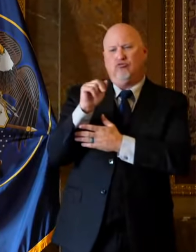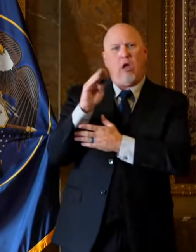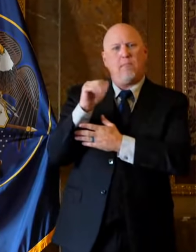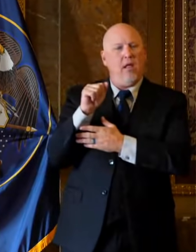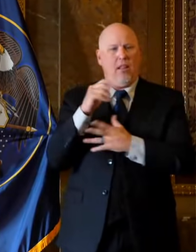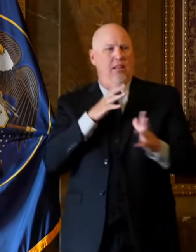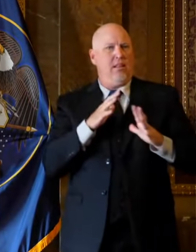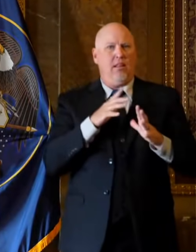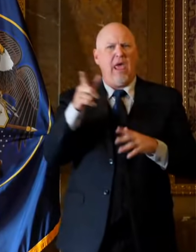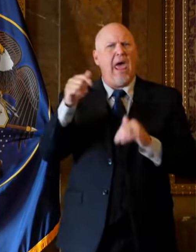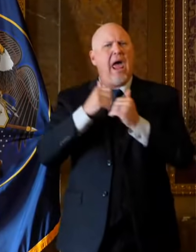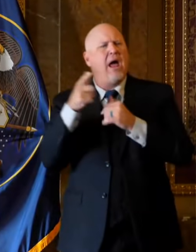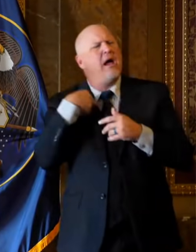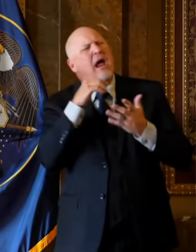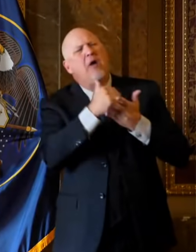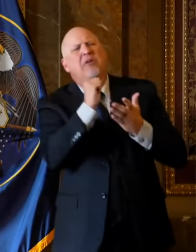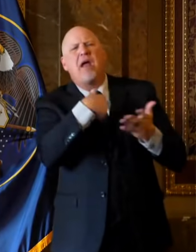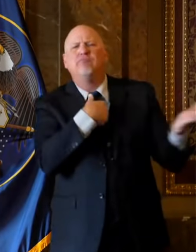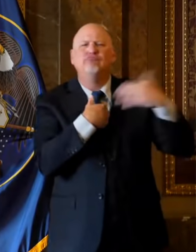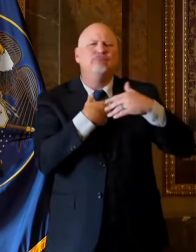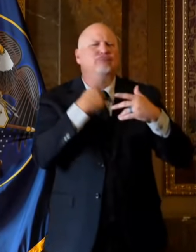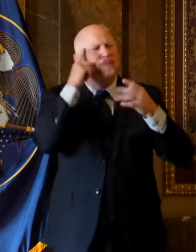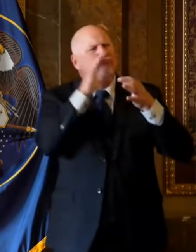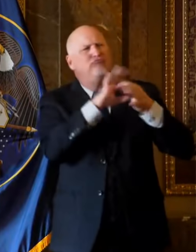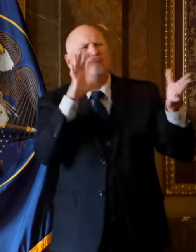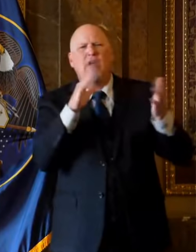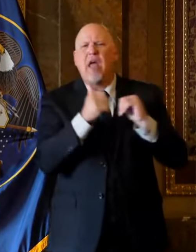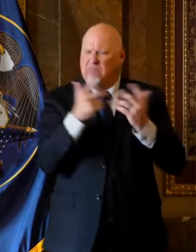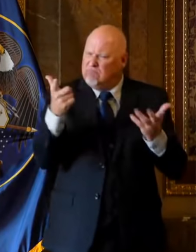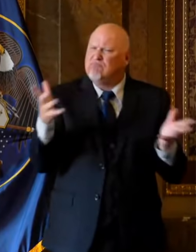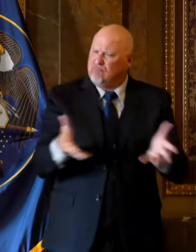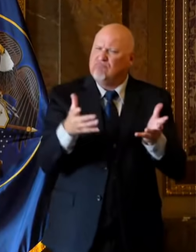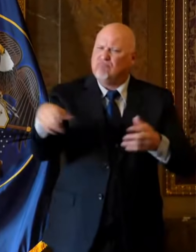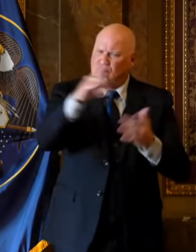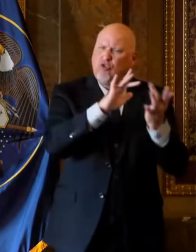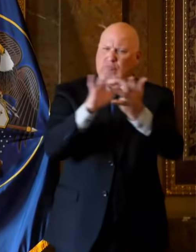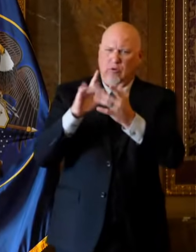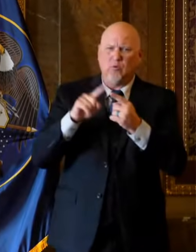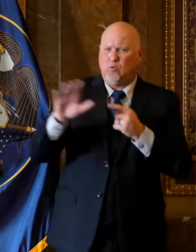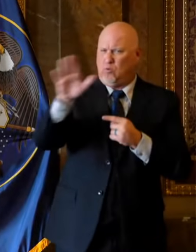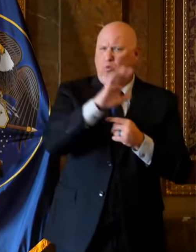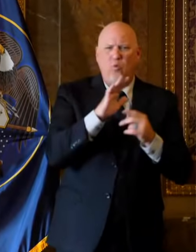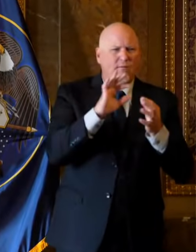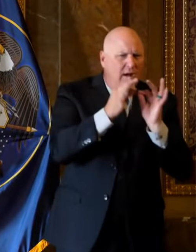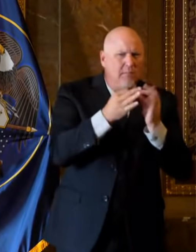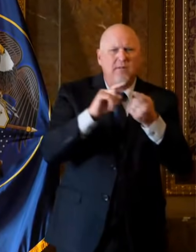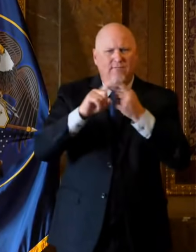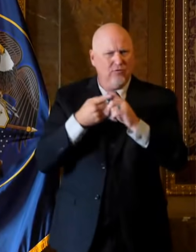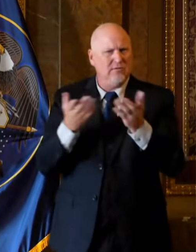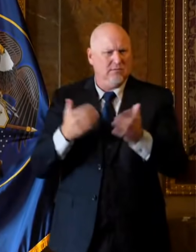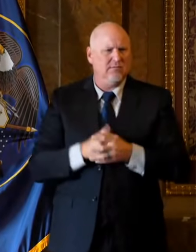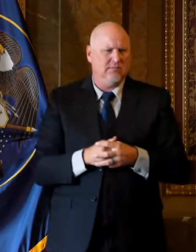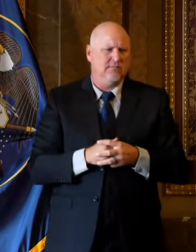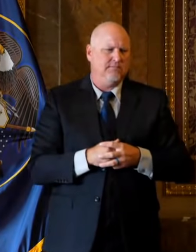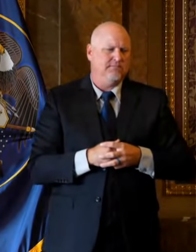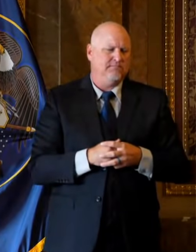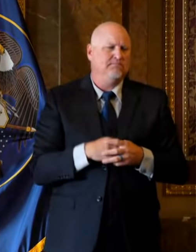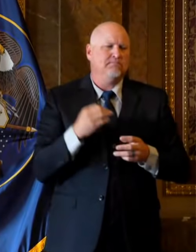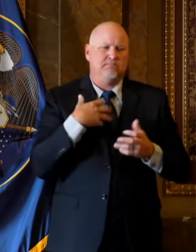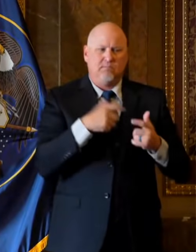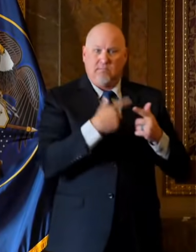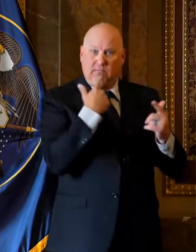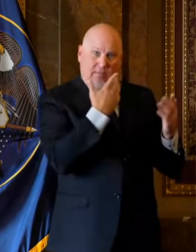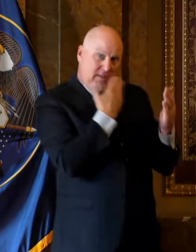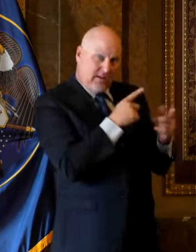the governor and the lieutenant governor for having me here today. And I too would like to express my admiration for our